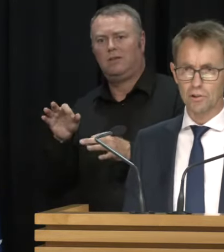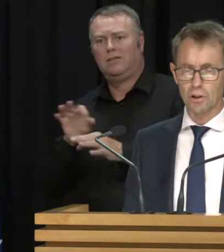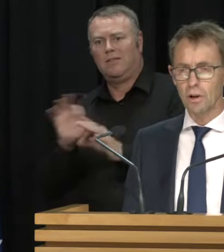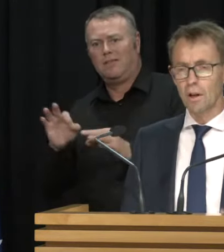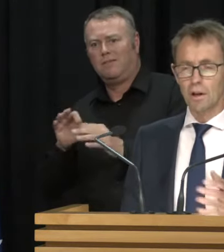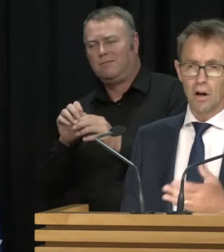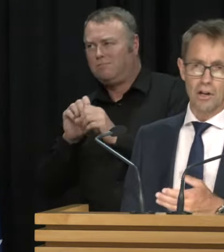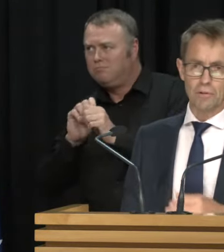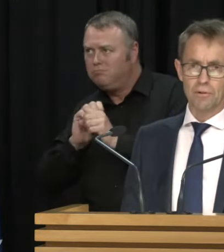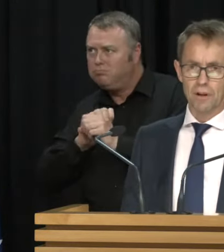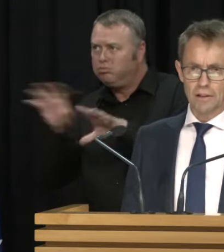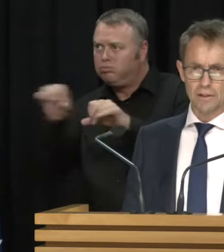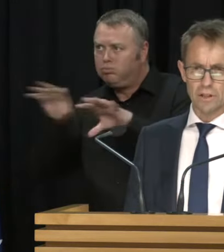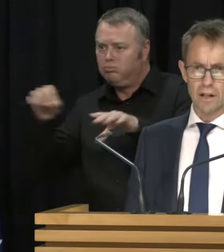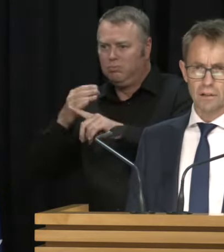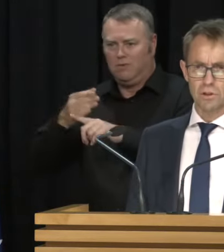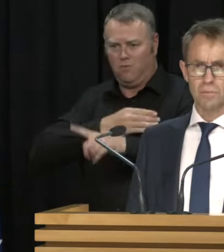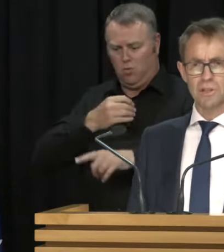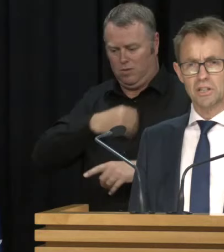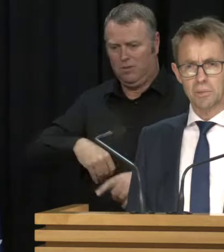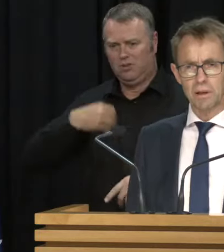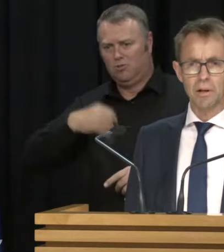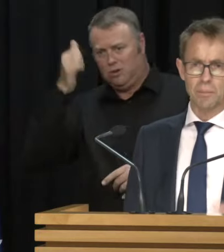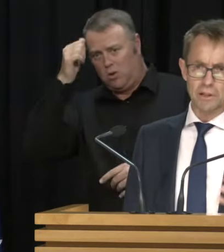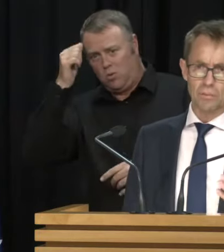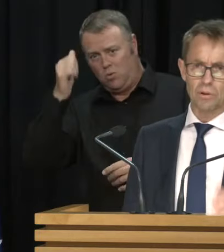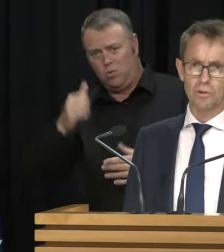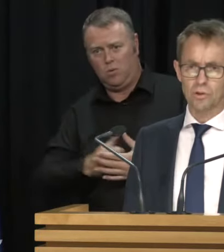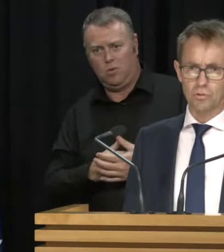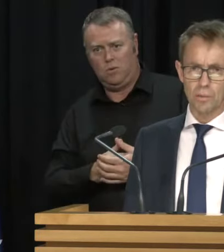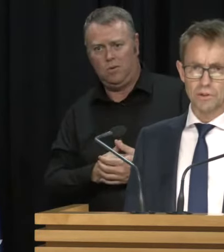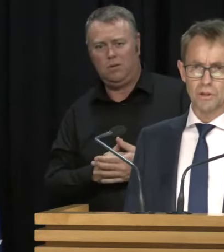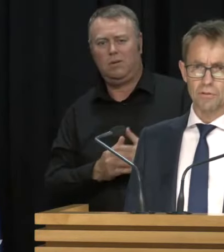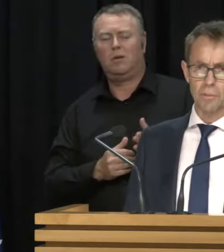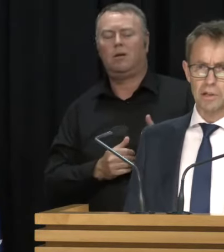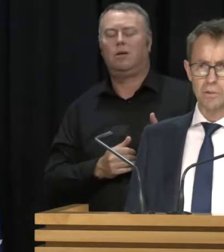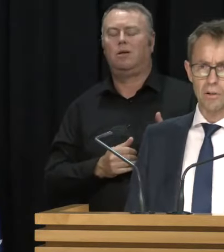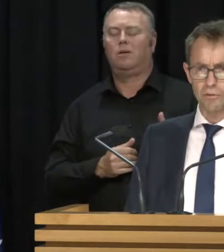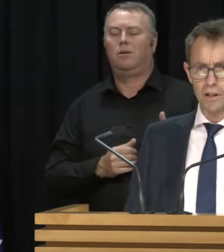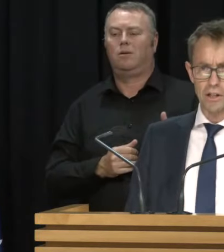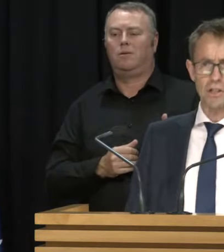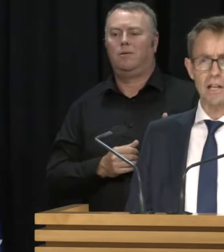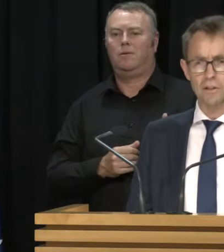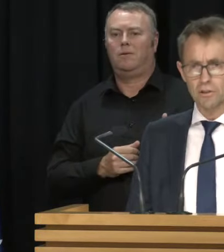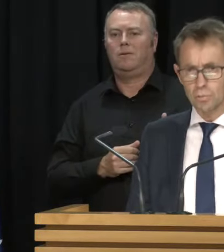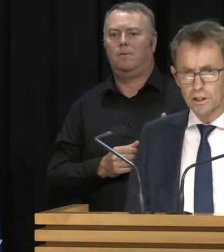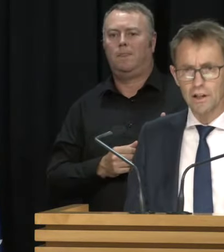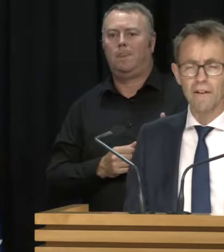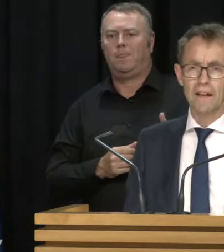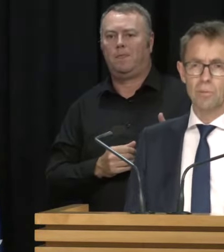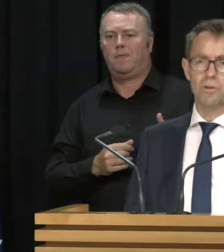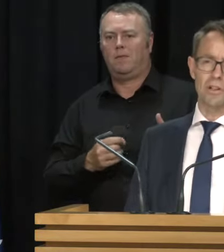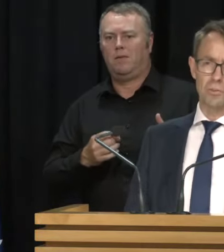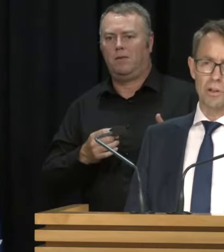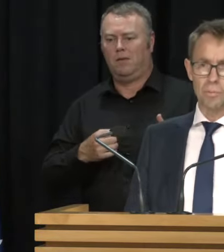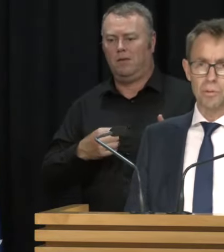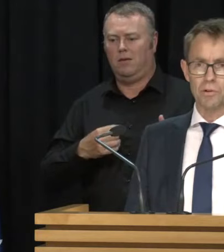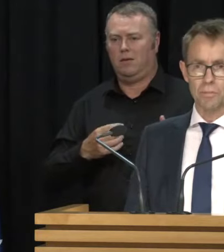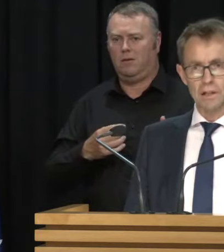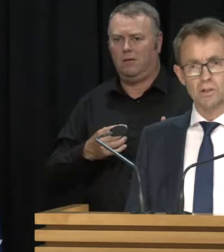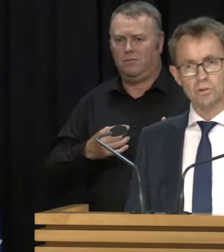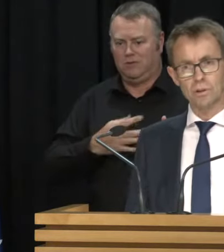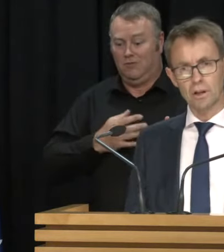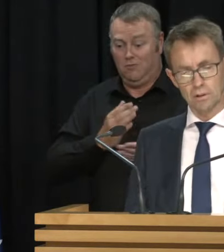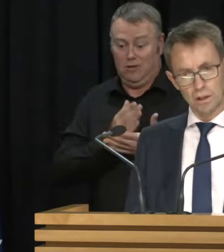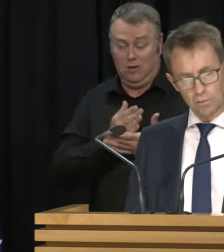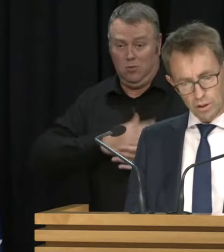in New Zealand. So I know for a fact that two of my senior people are meeting with Sean Robinson from the Mental Health Foundation later this week, with the express purpose